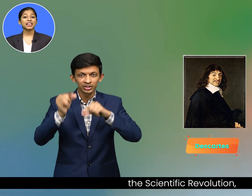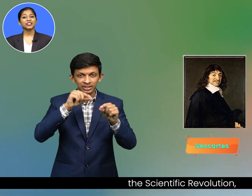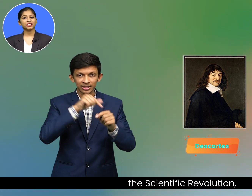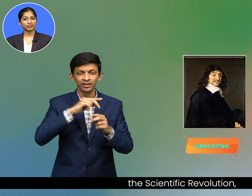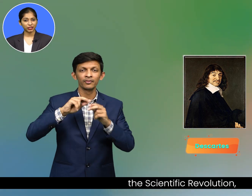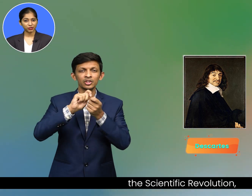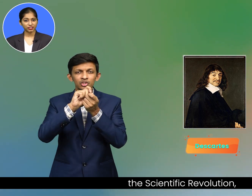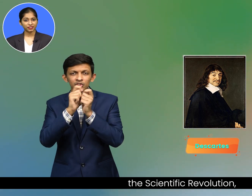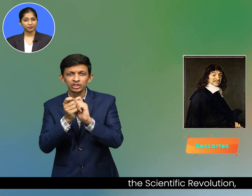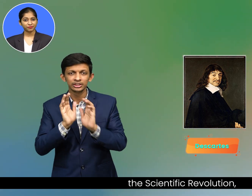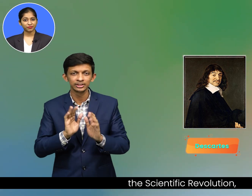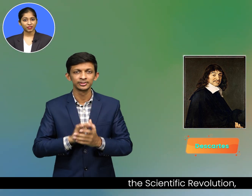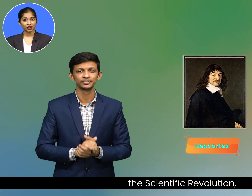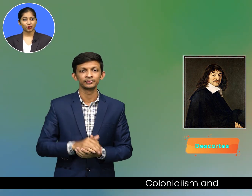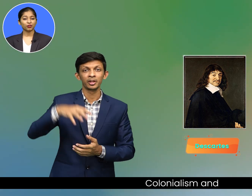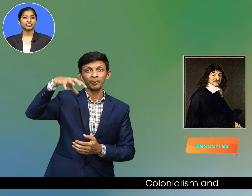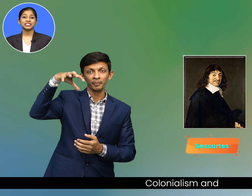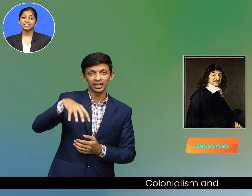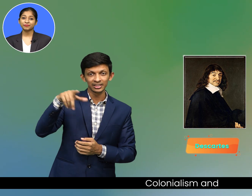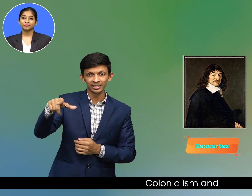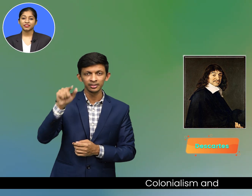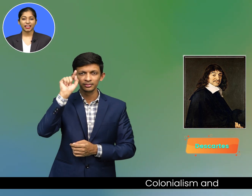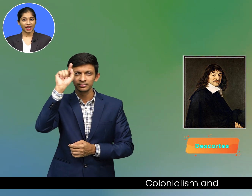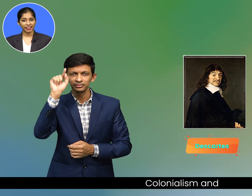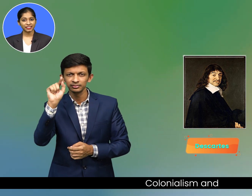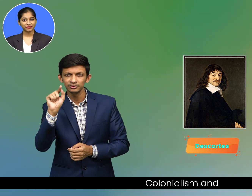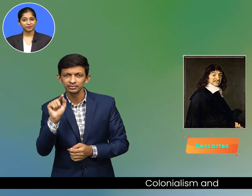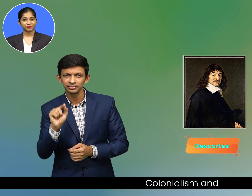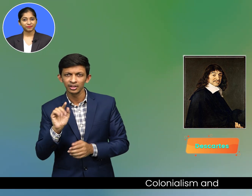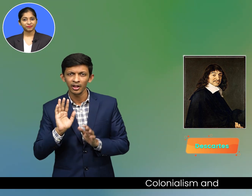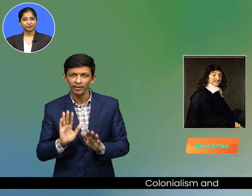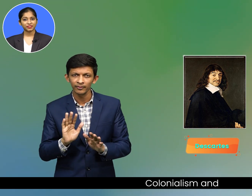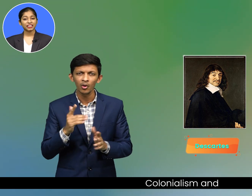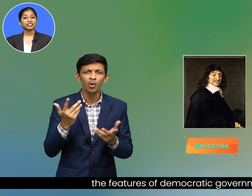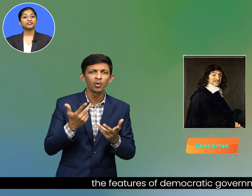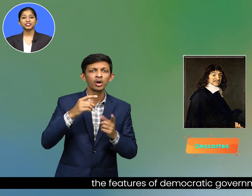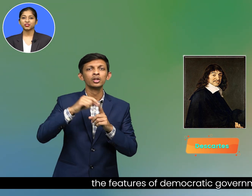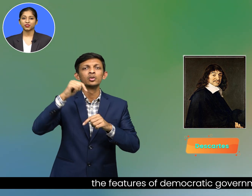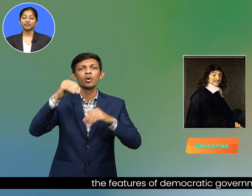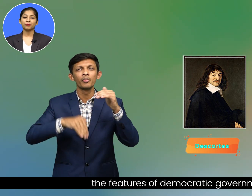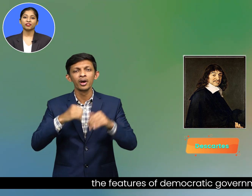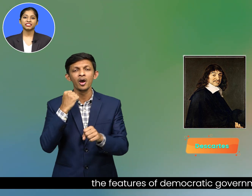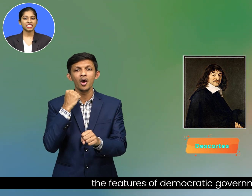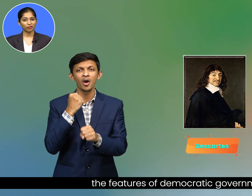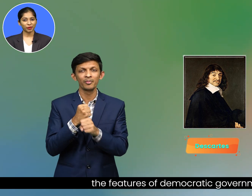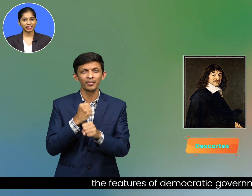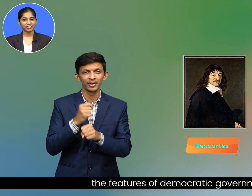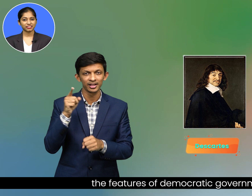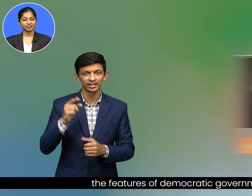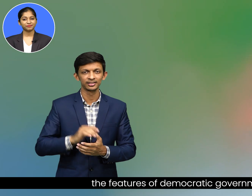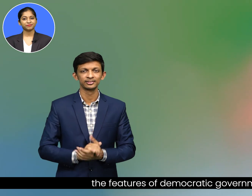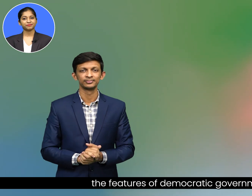the Scientific Revolution, colonialism, and the features of democratic